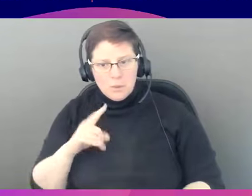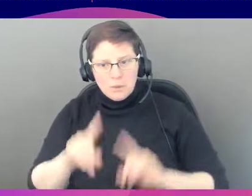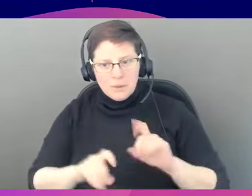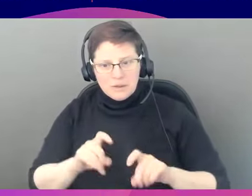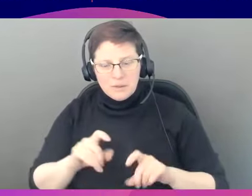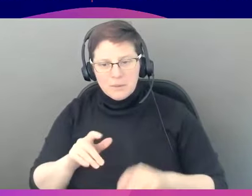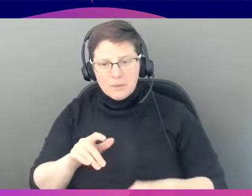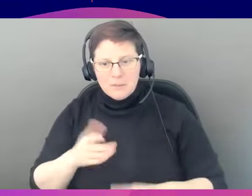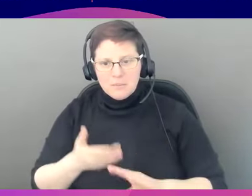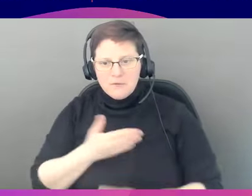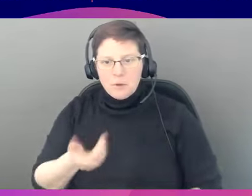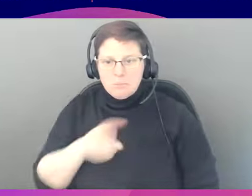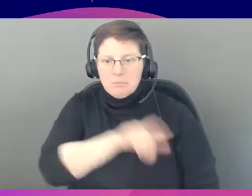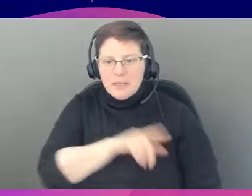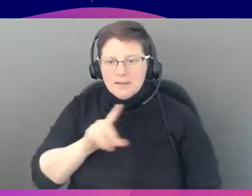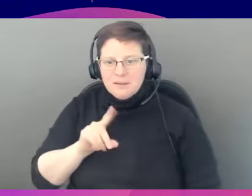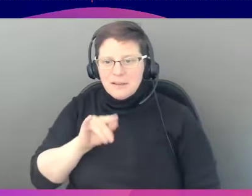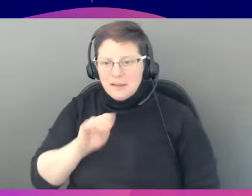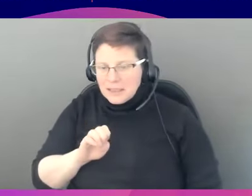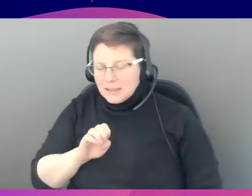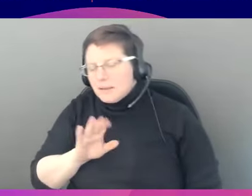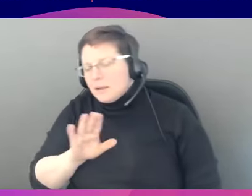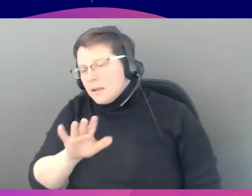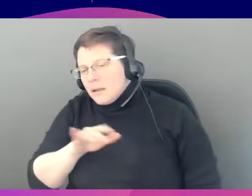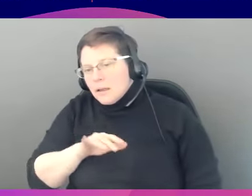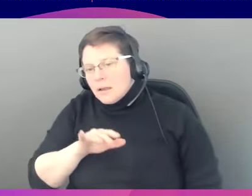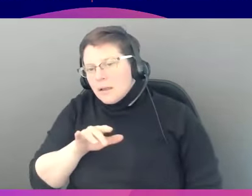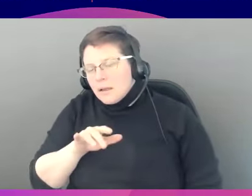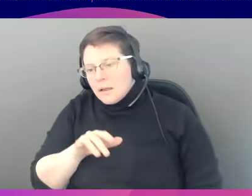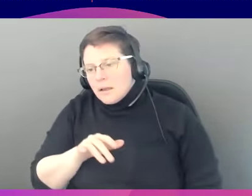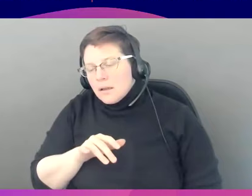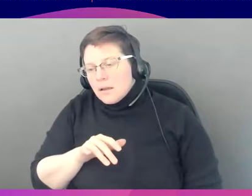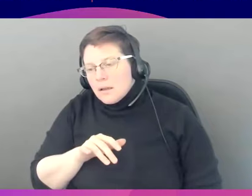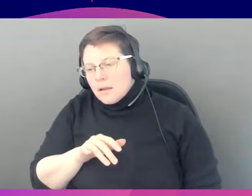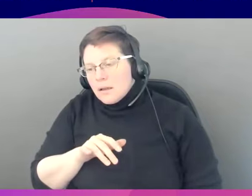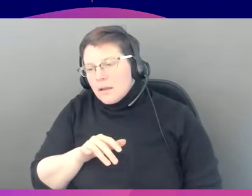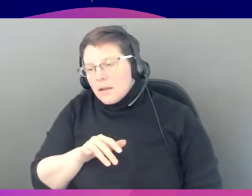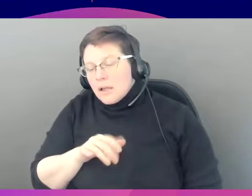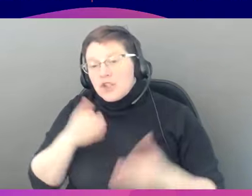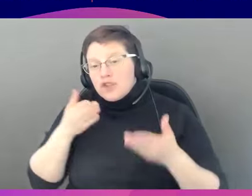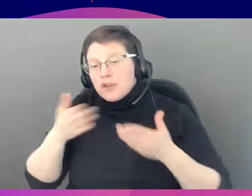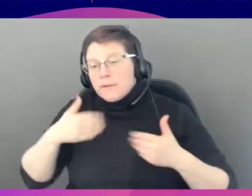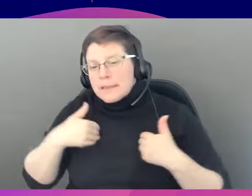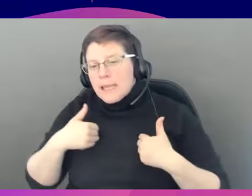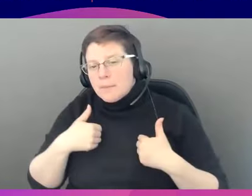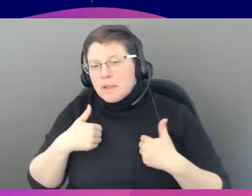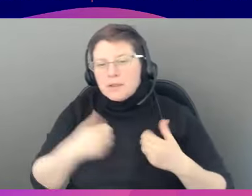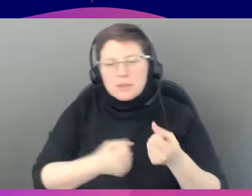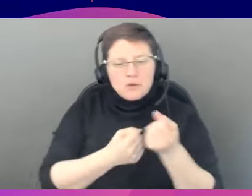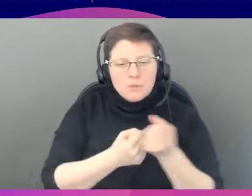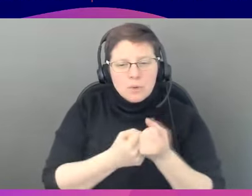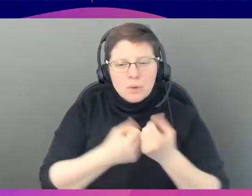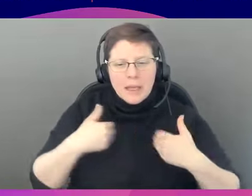the mic to Diane. Is there a clear definition between service animals and support